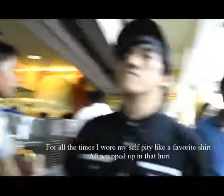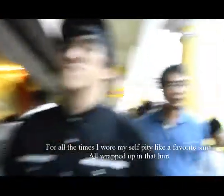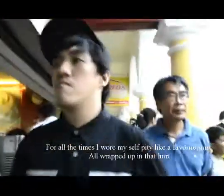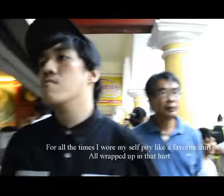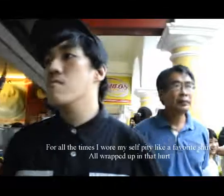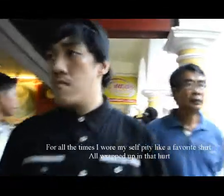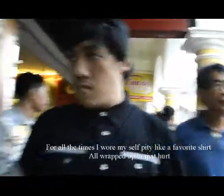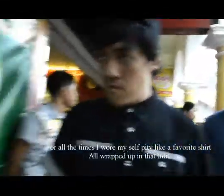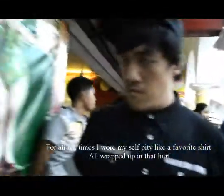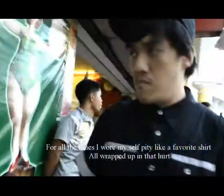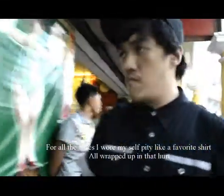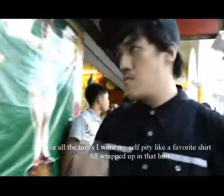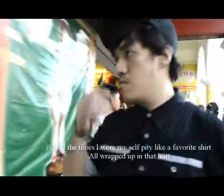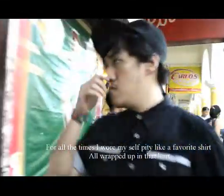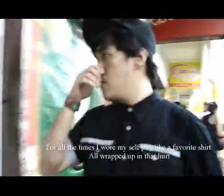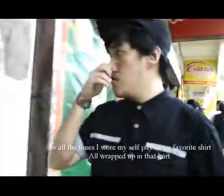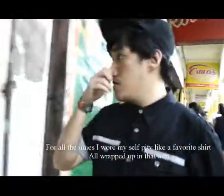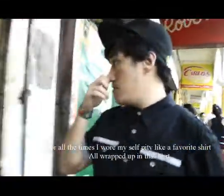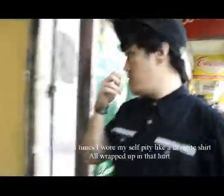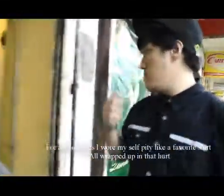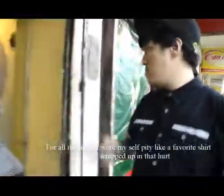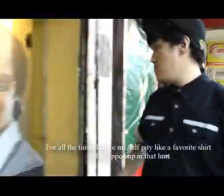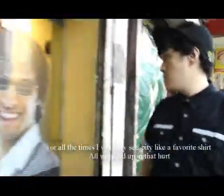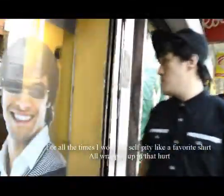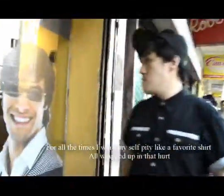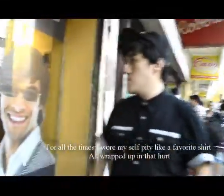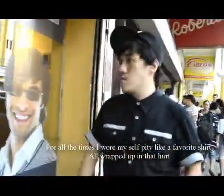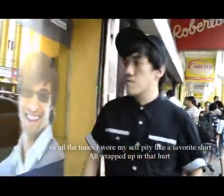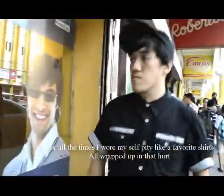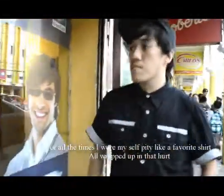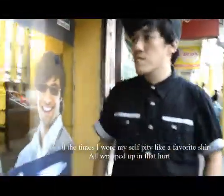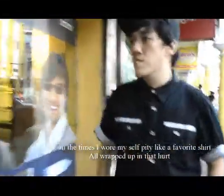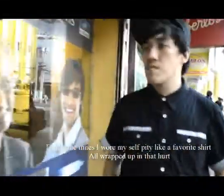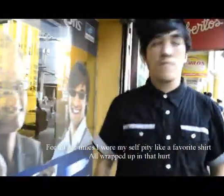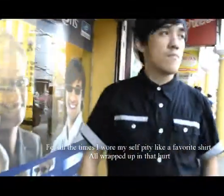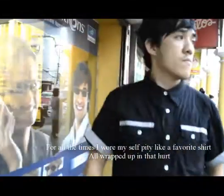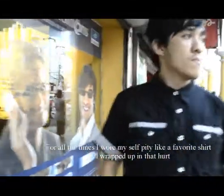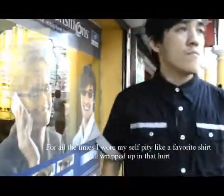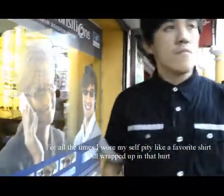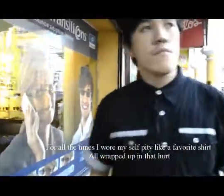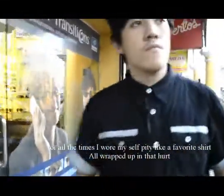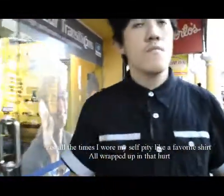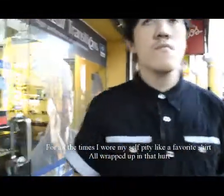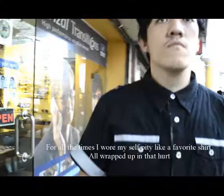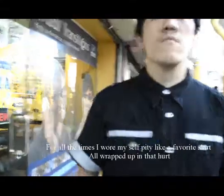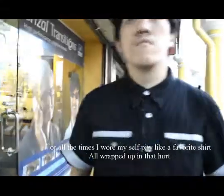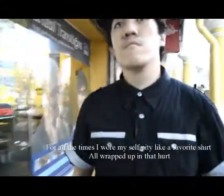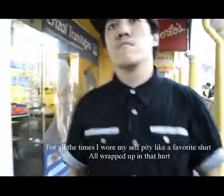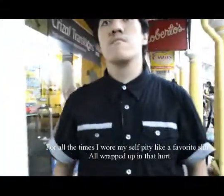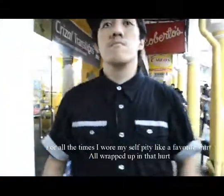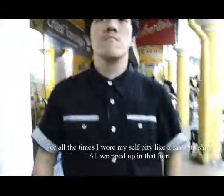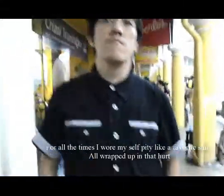The times I wore myself pity like a favorite